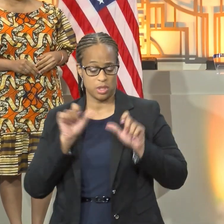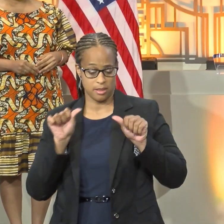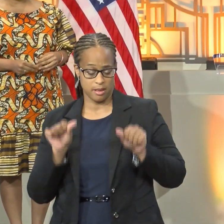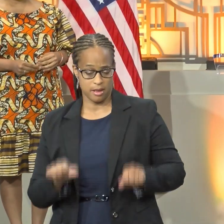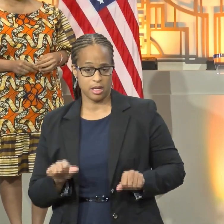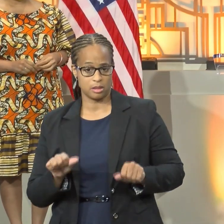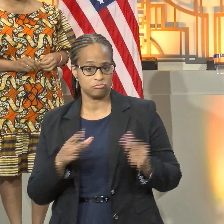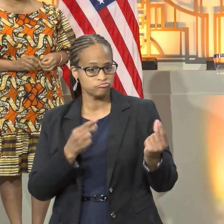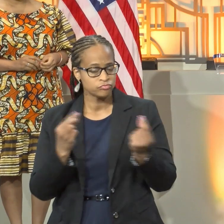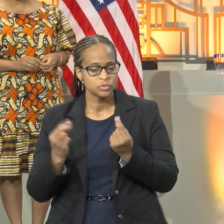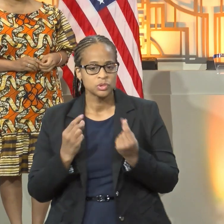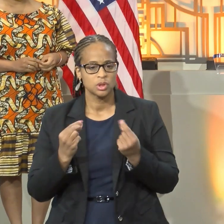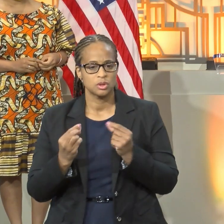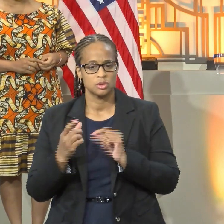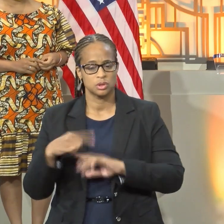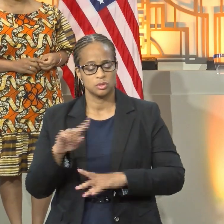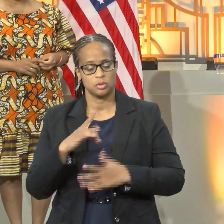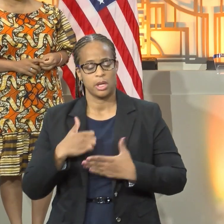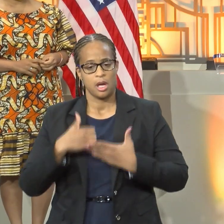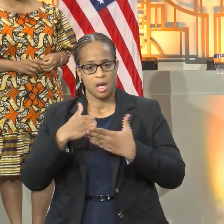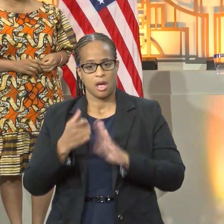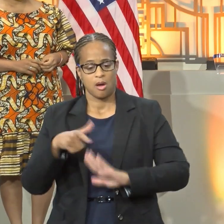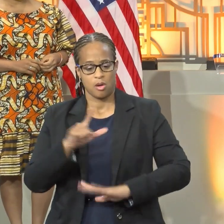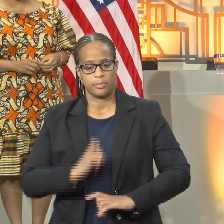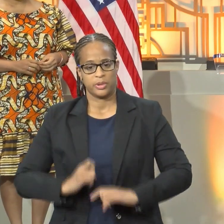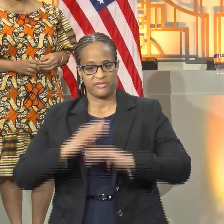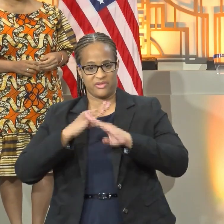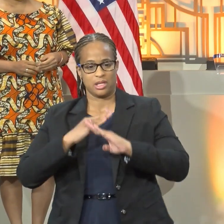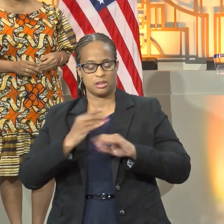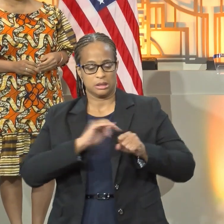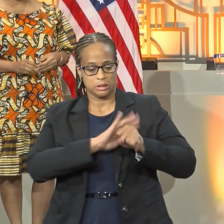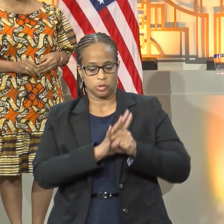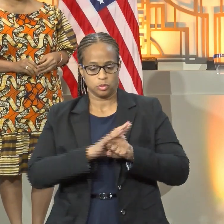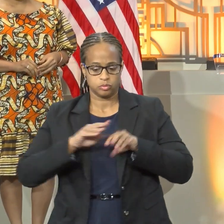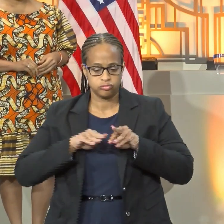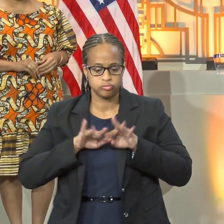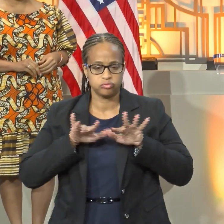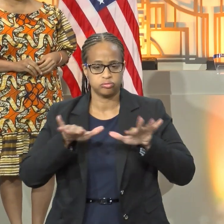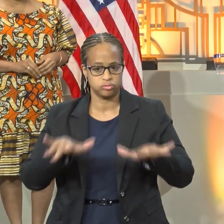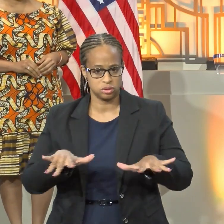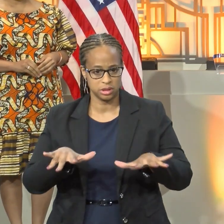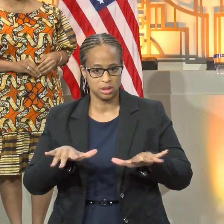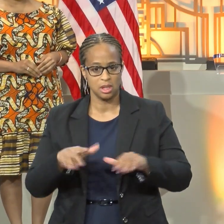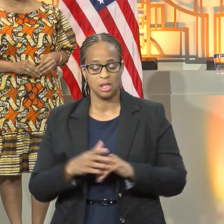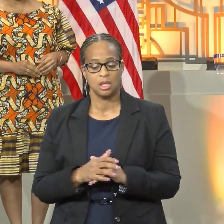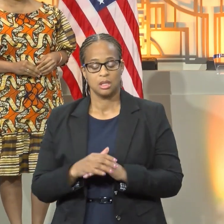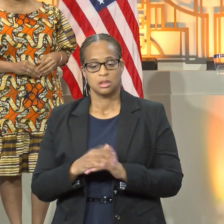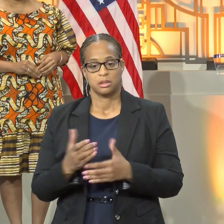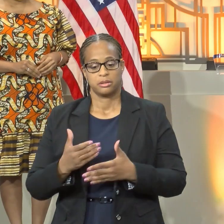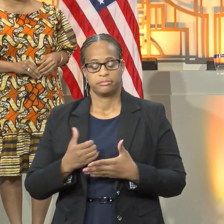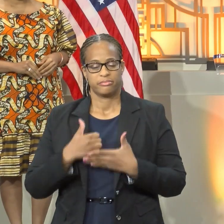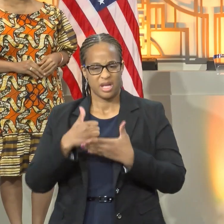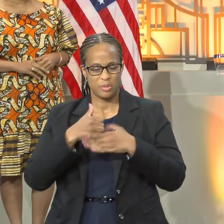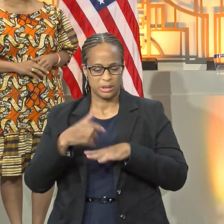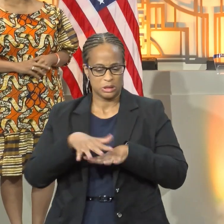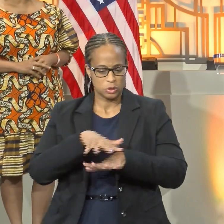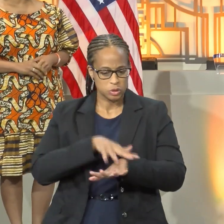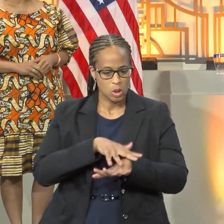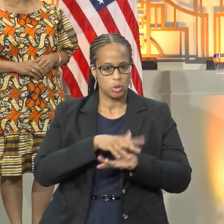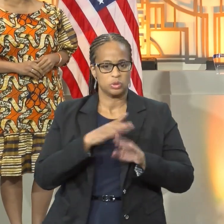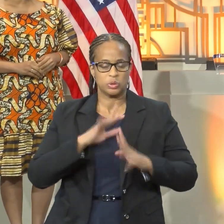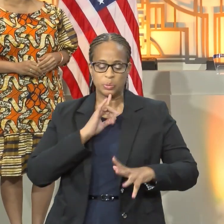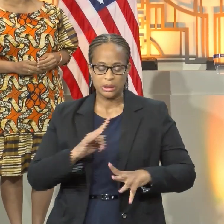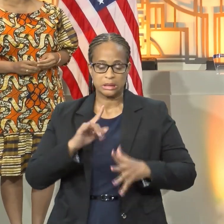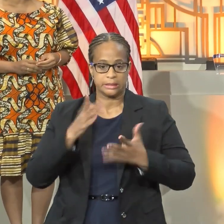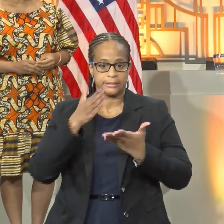to slow down the spread of this virus. And not only to slow it down, but to really crush